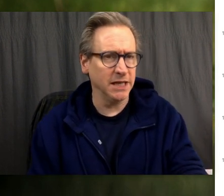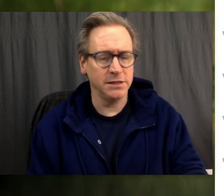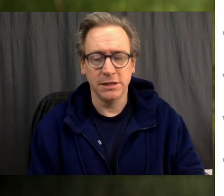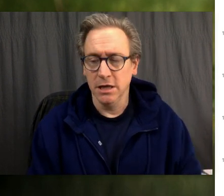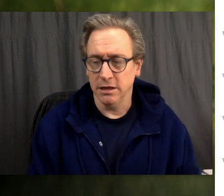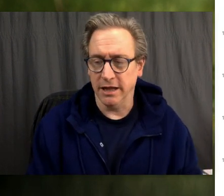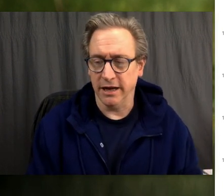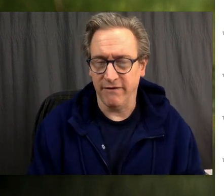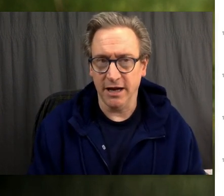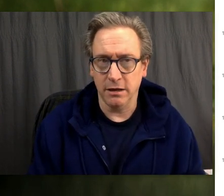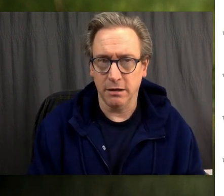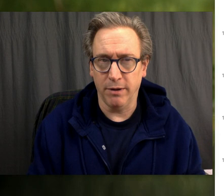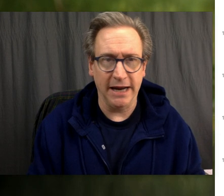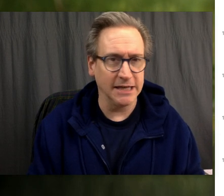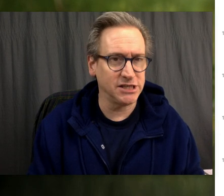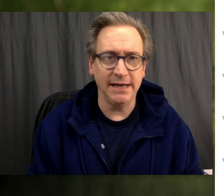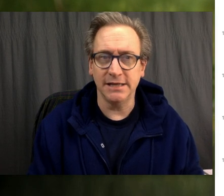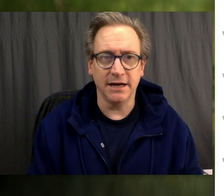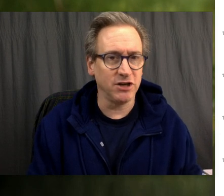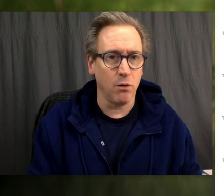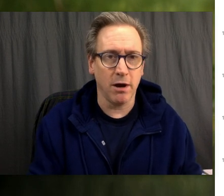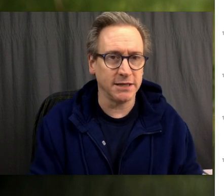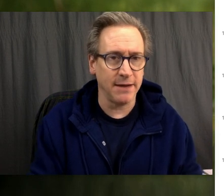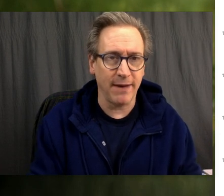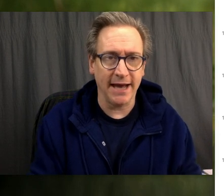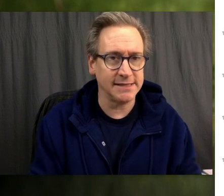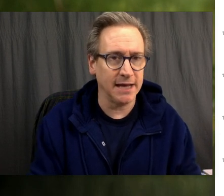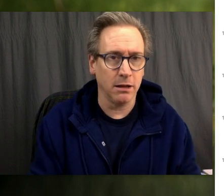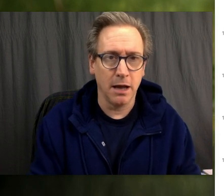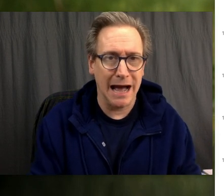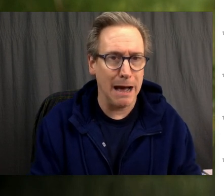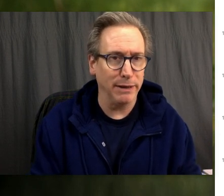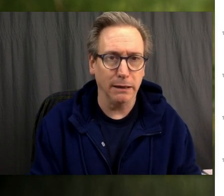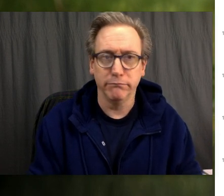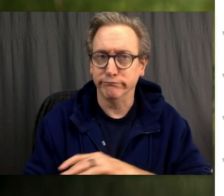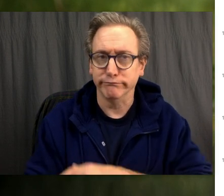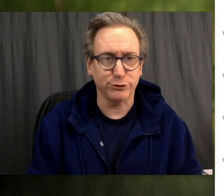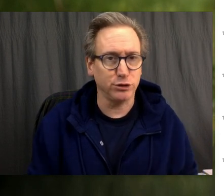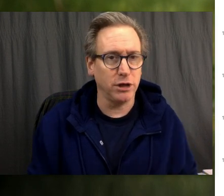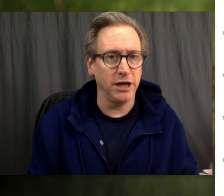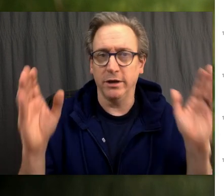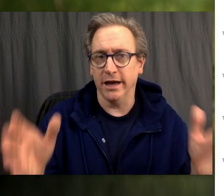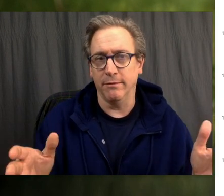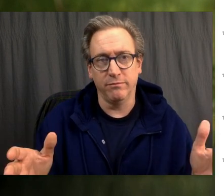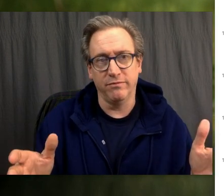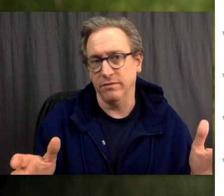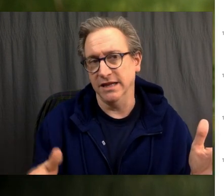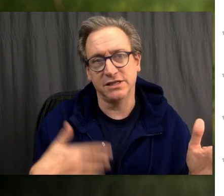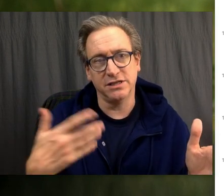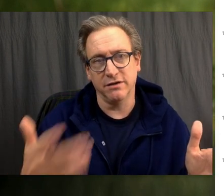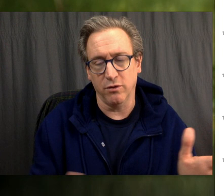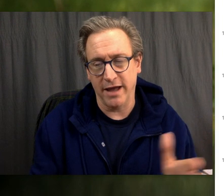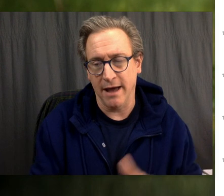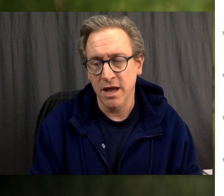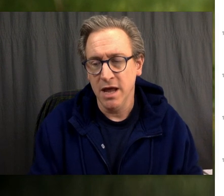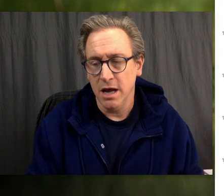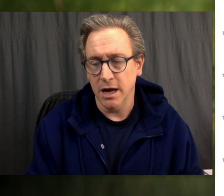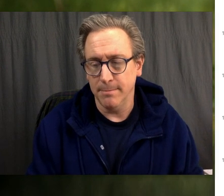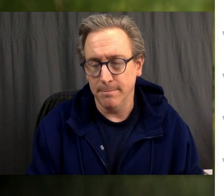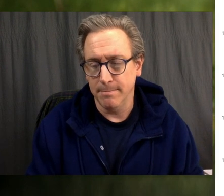some links that I find. But it's easy enough to go on and type ASL hobby, and you will get lists of